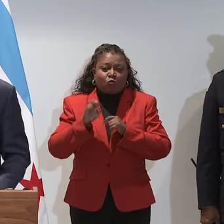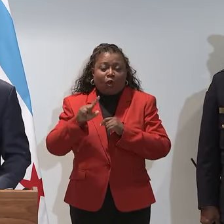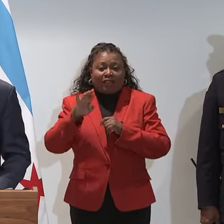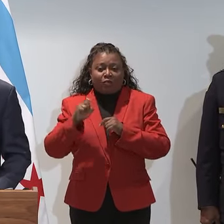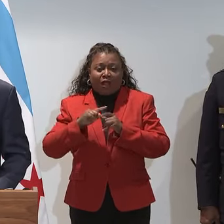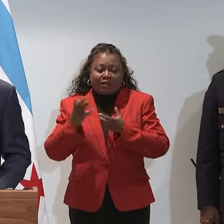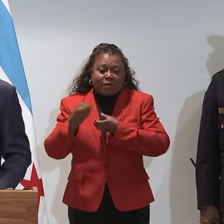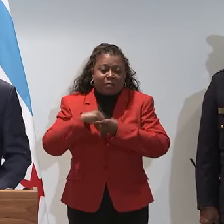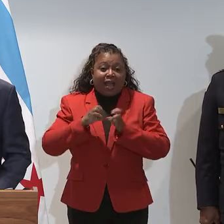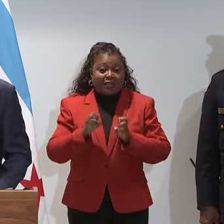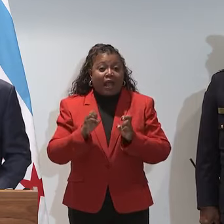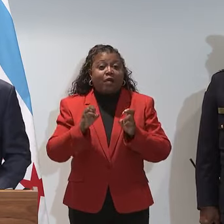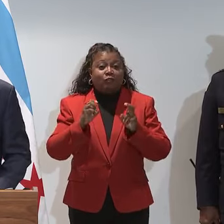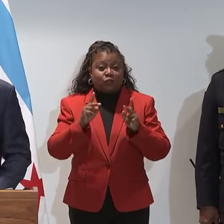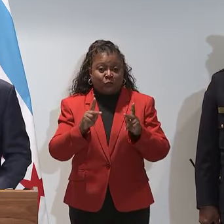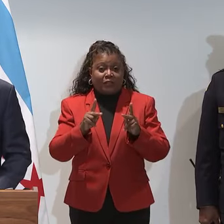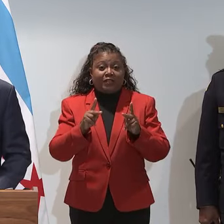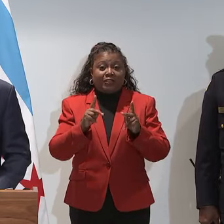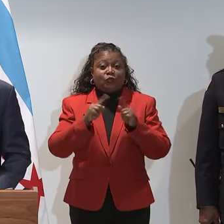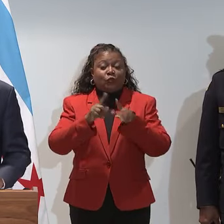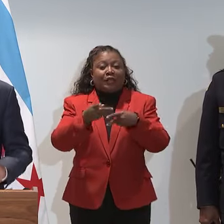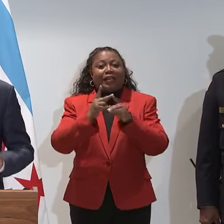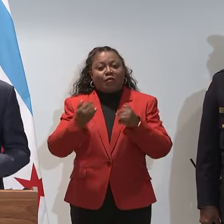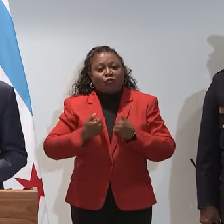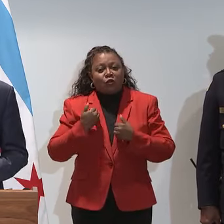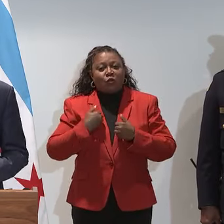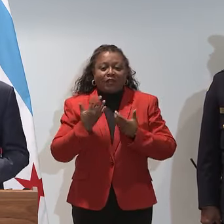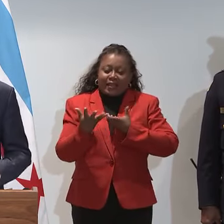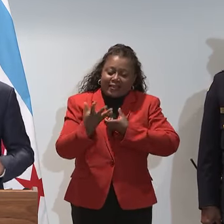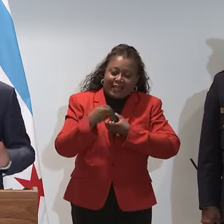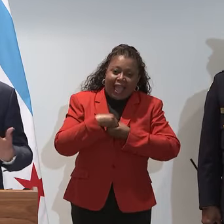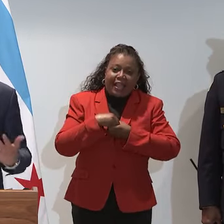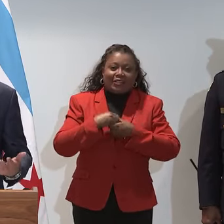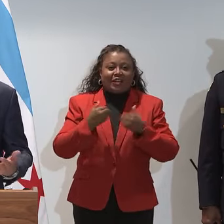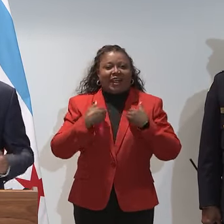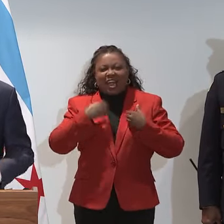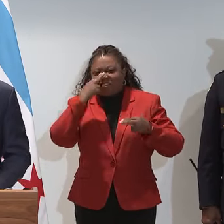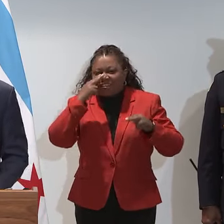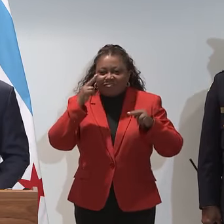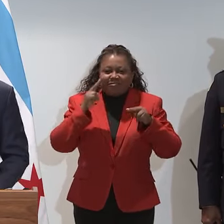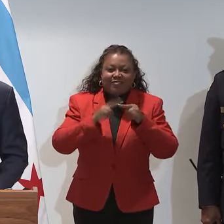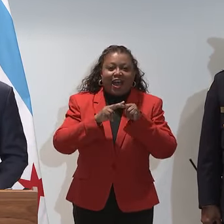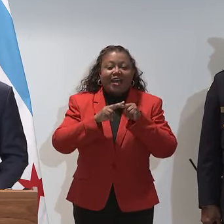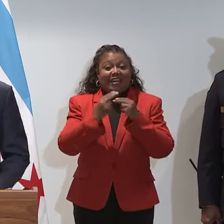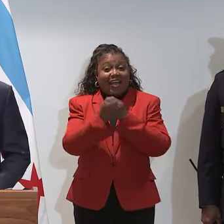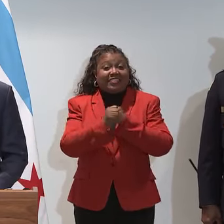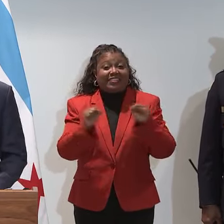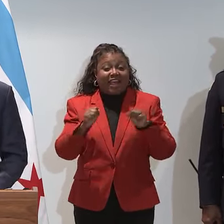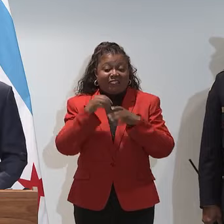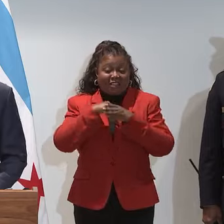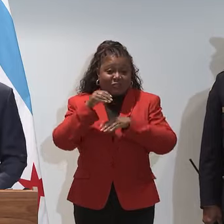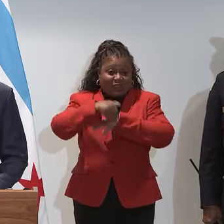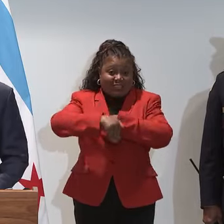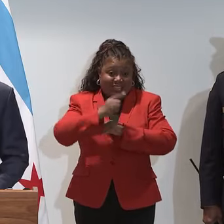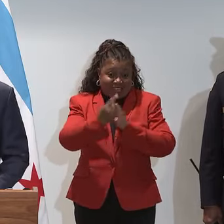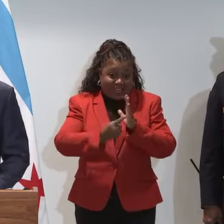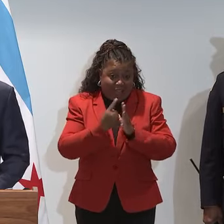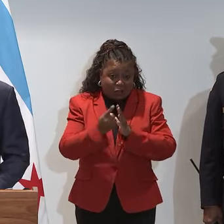offer combined opportunities to keep youth engaged and having fun and safe into the evening